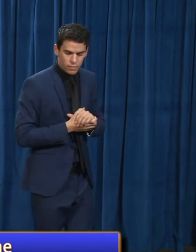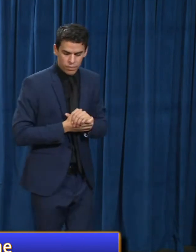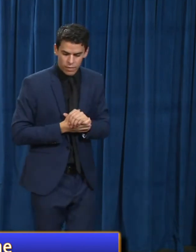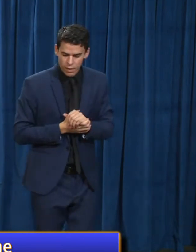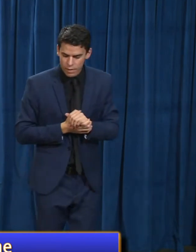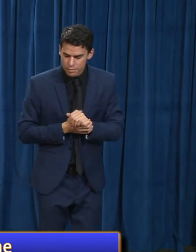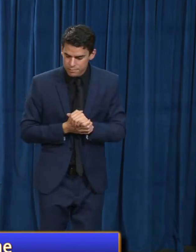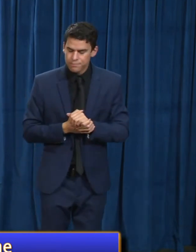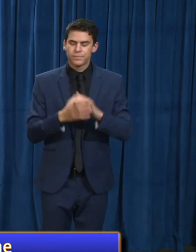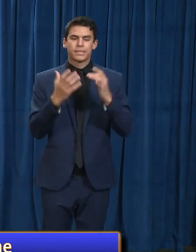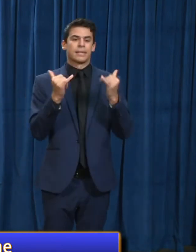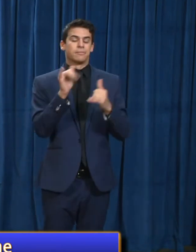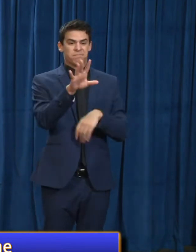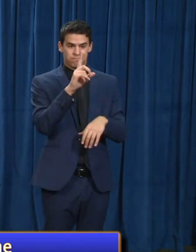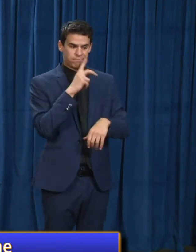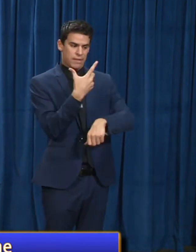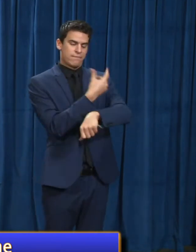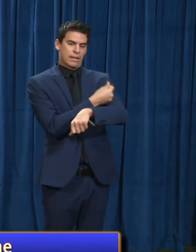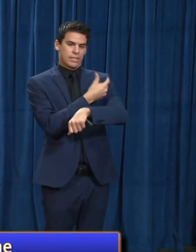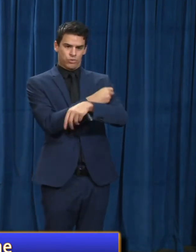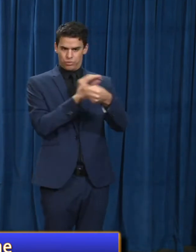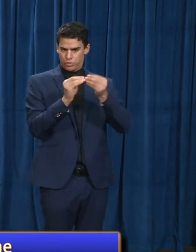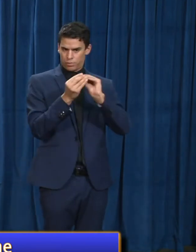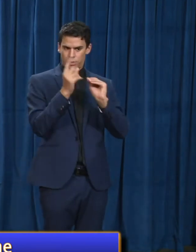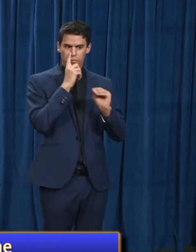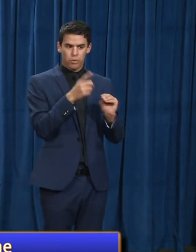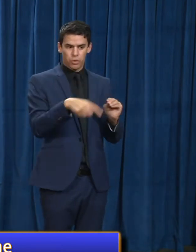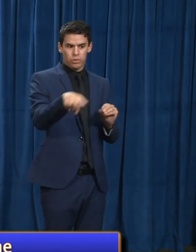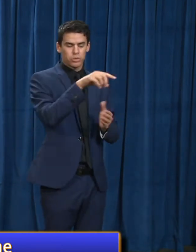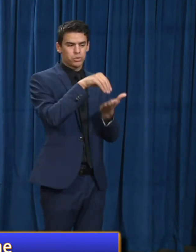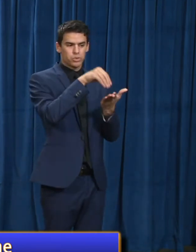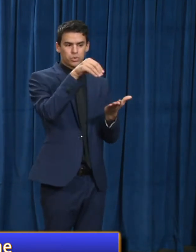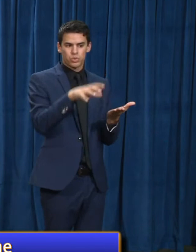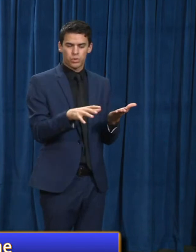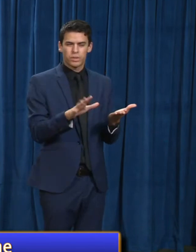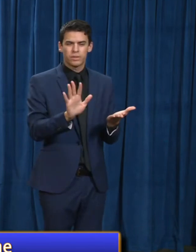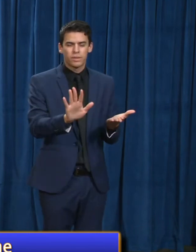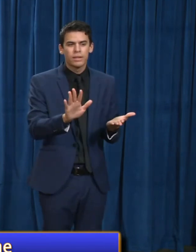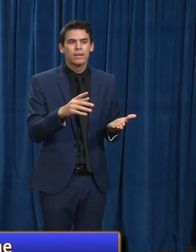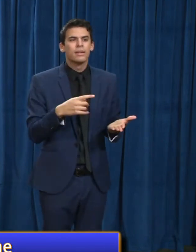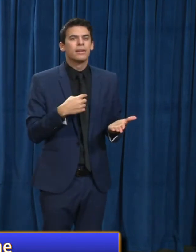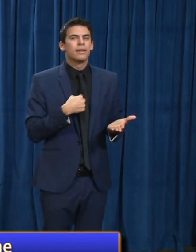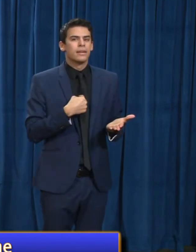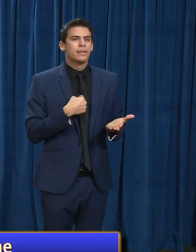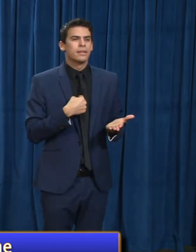With regard to the vaccination rate for students, and let me give you, because I